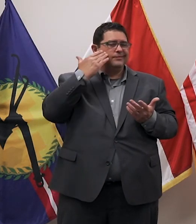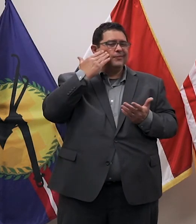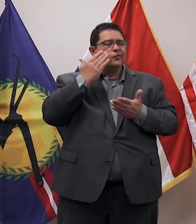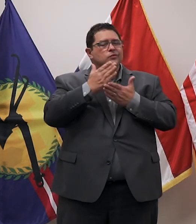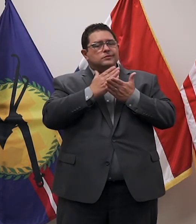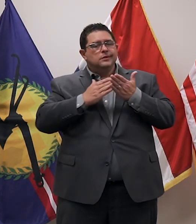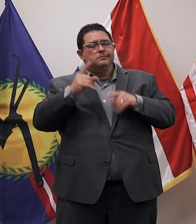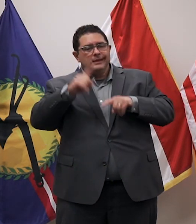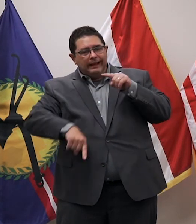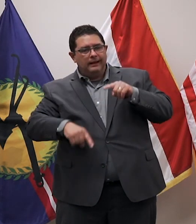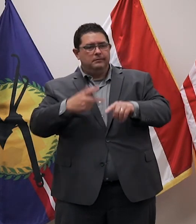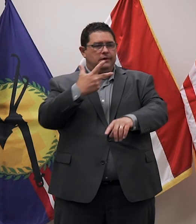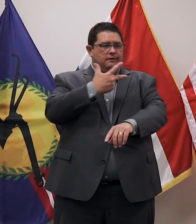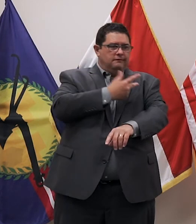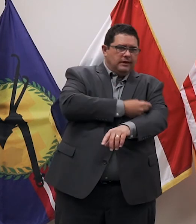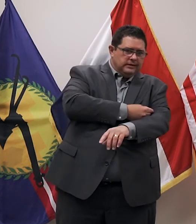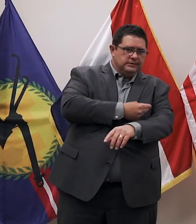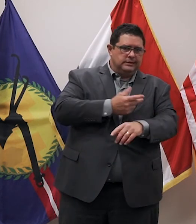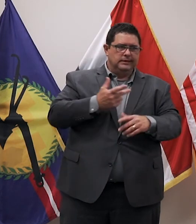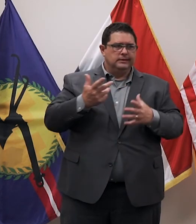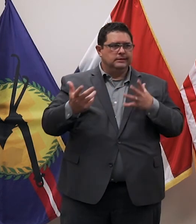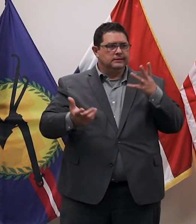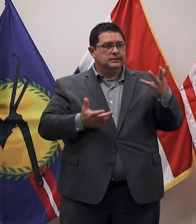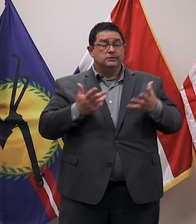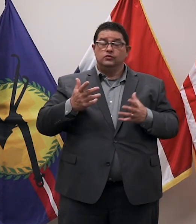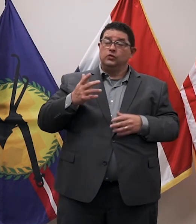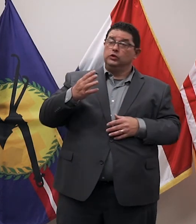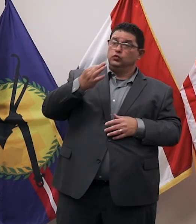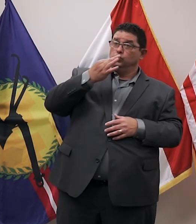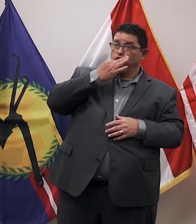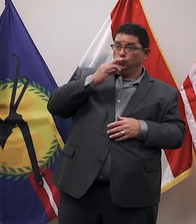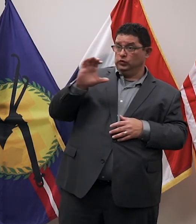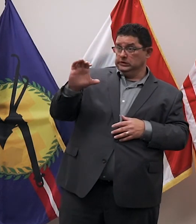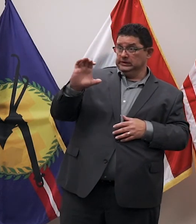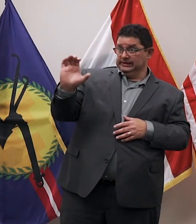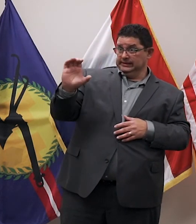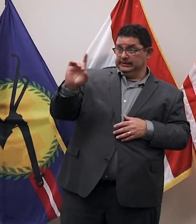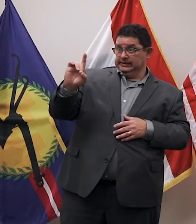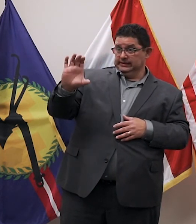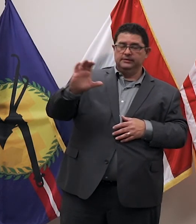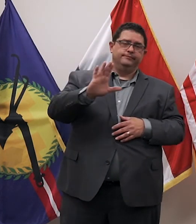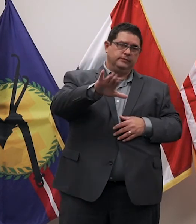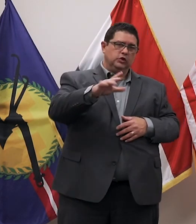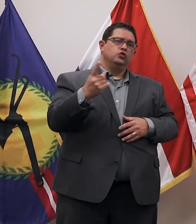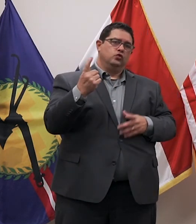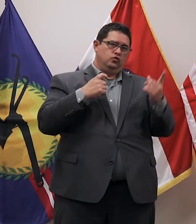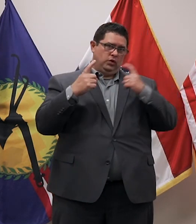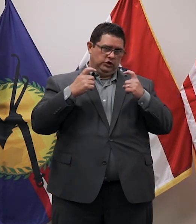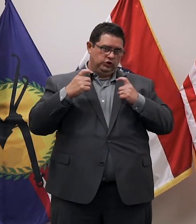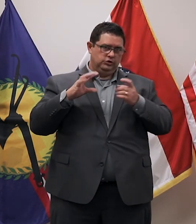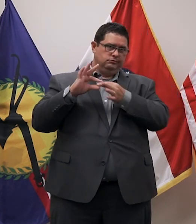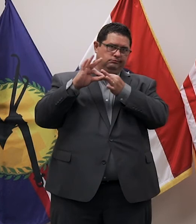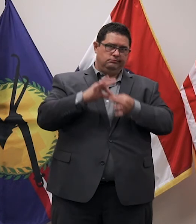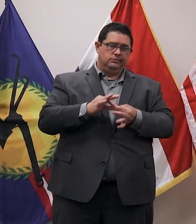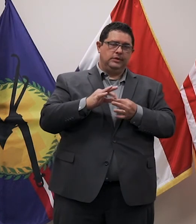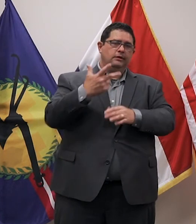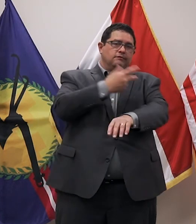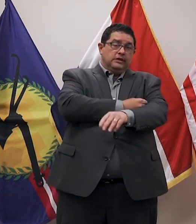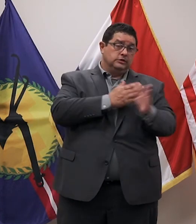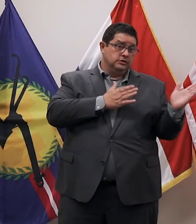so is there any preview you might? Well, as soon as the CDC, the question is about vaccination